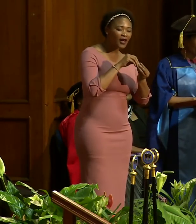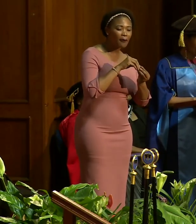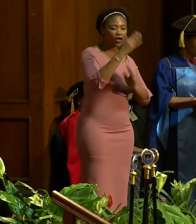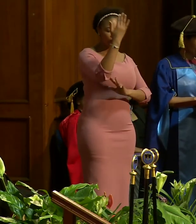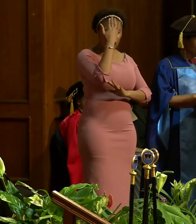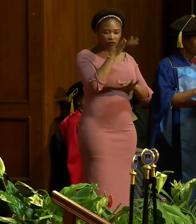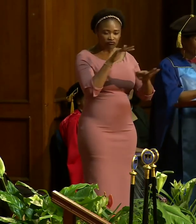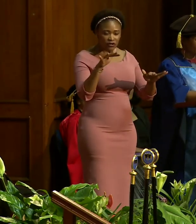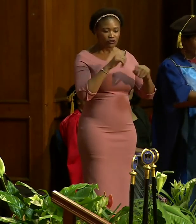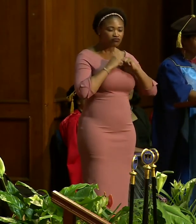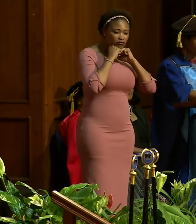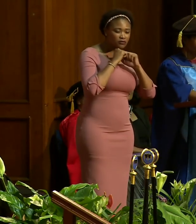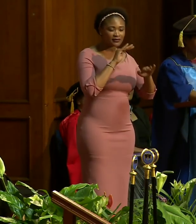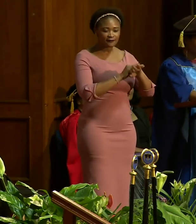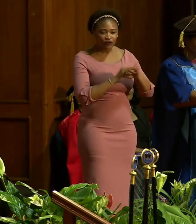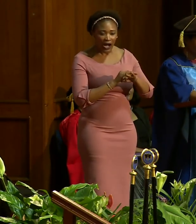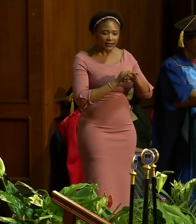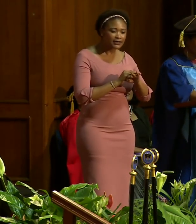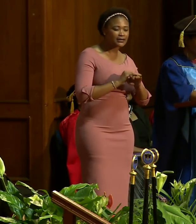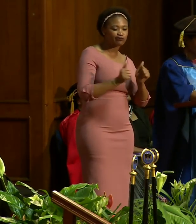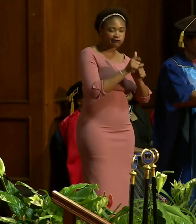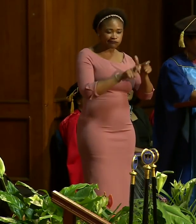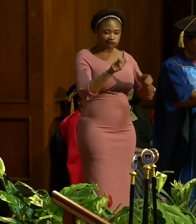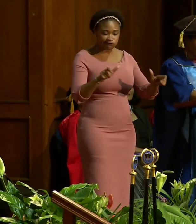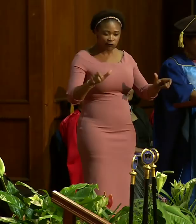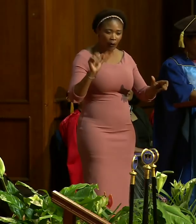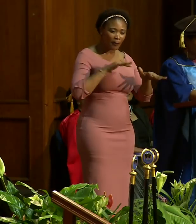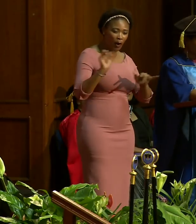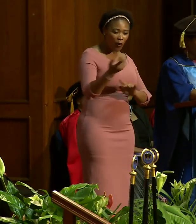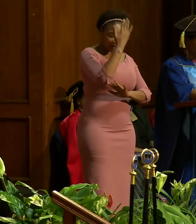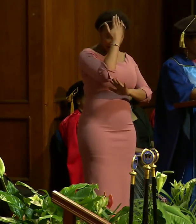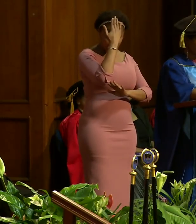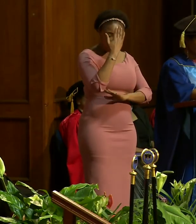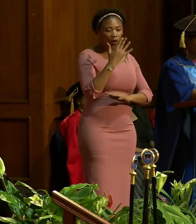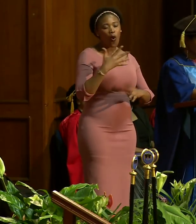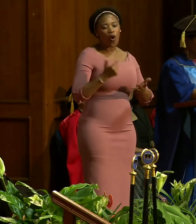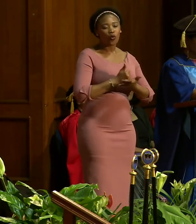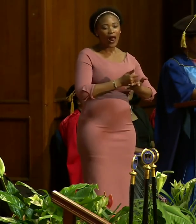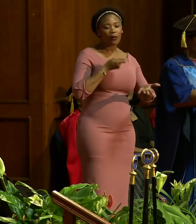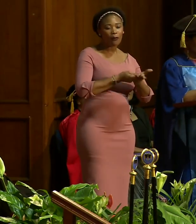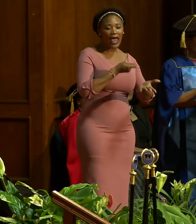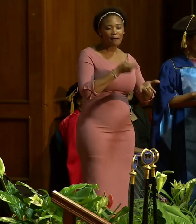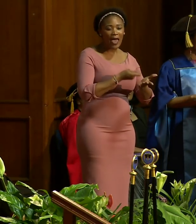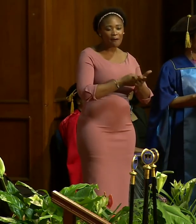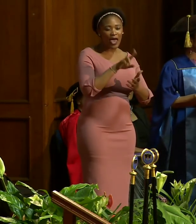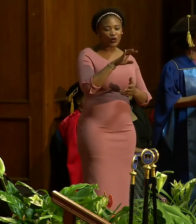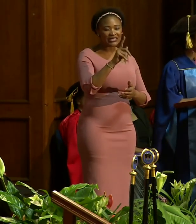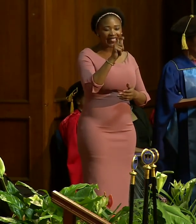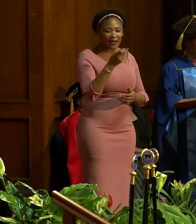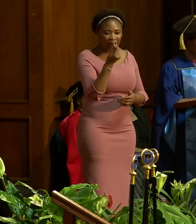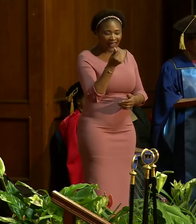graduates, step-parents, friends and lovers of graduates, and anyone else who helped pay UCT fees, who bought clothes